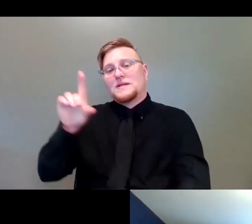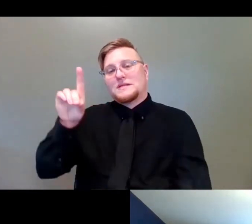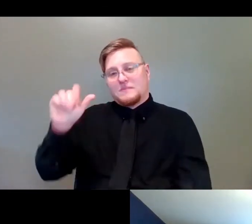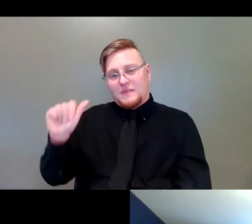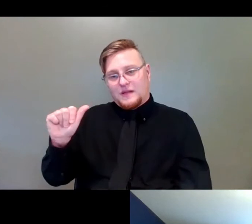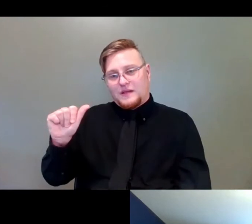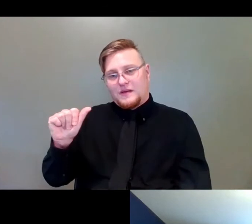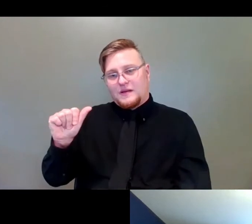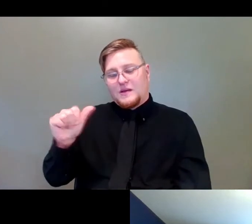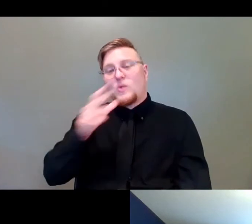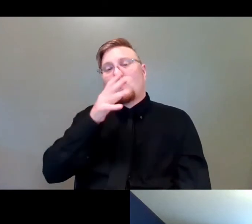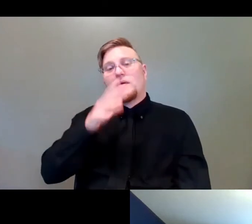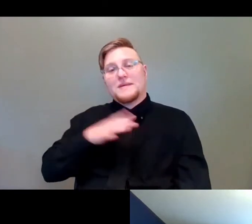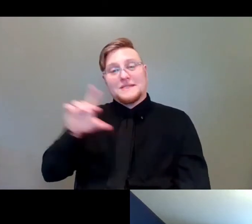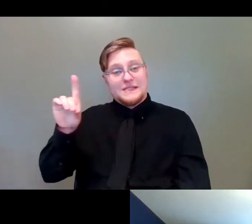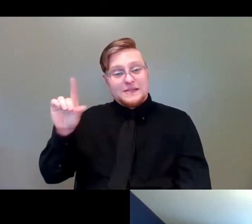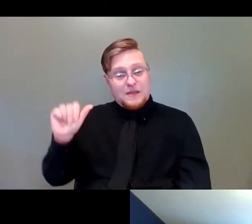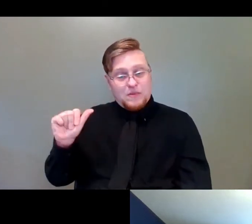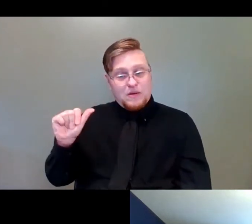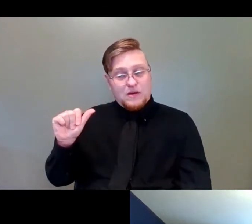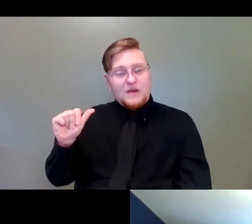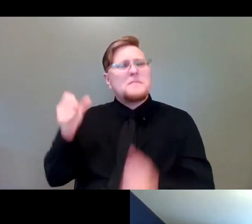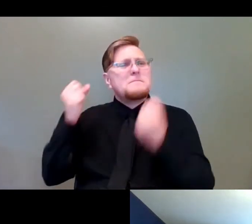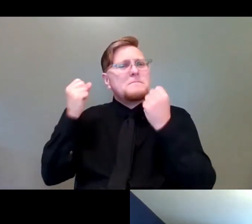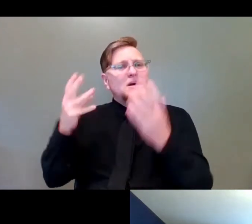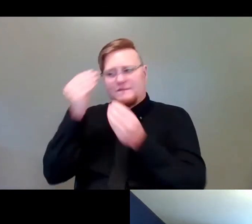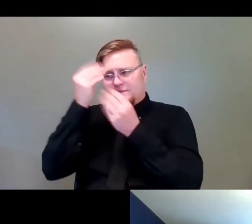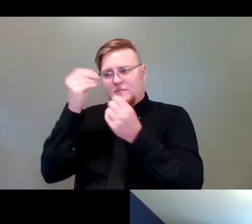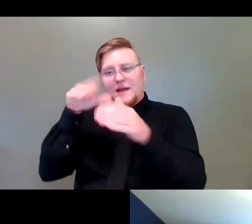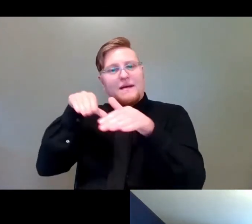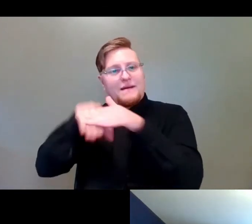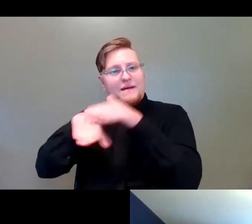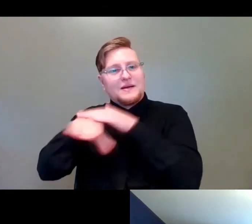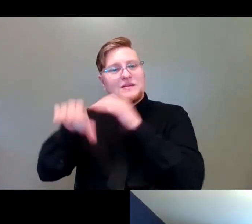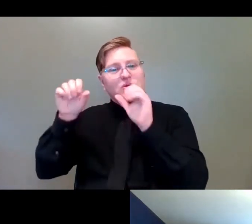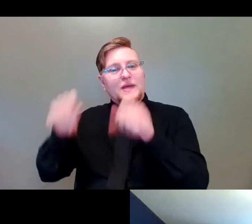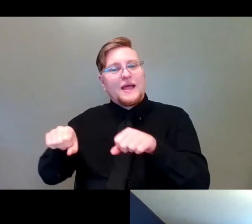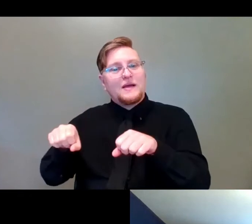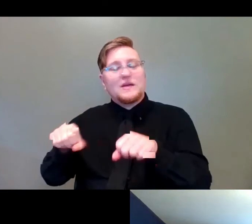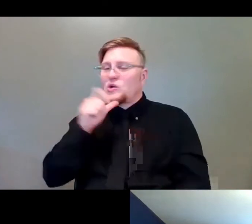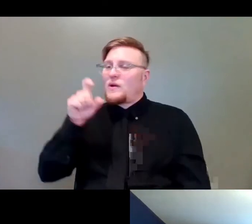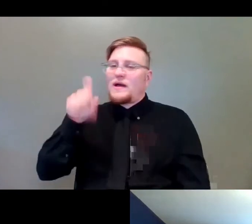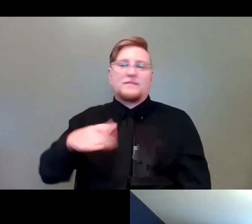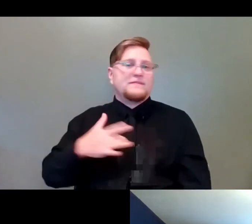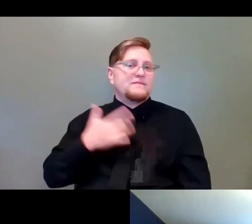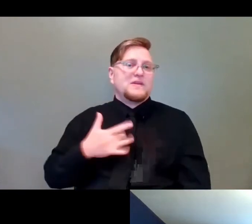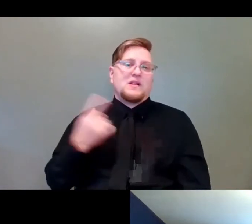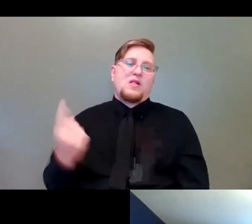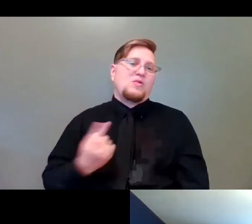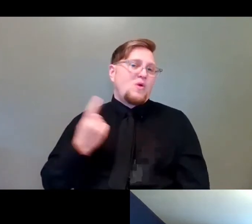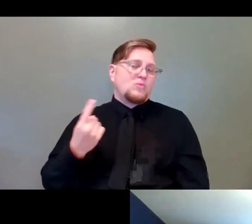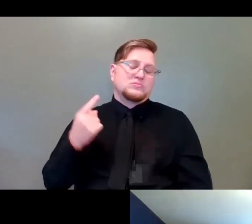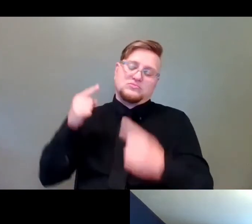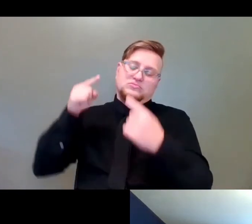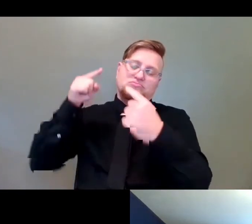disabled women. I think now, especially through Zoom and stuff, to not feel alone in your struggle. I mean, people